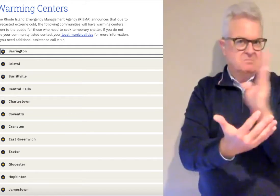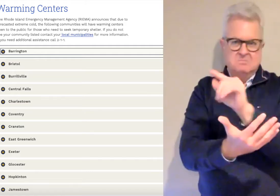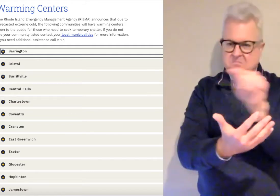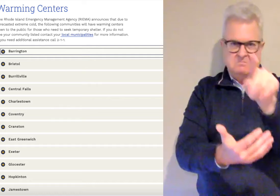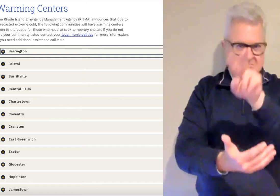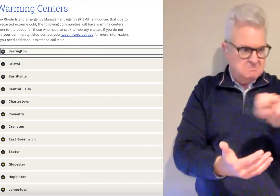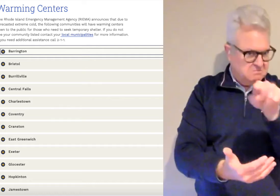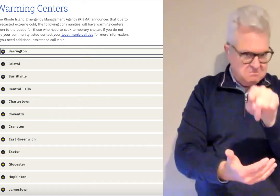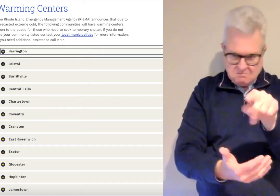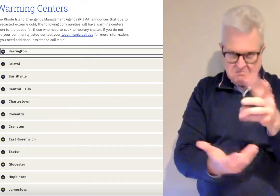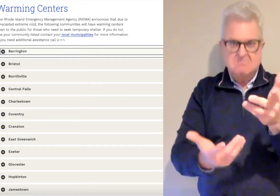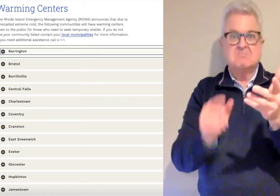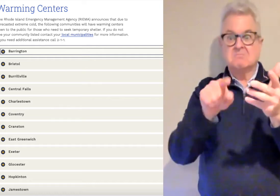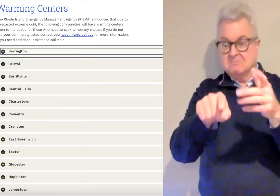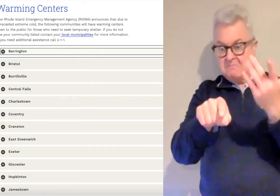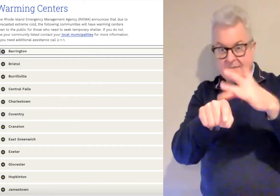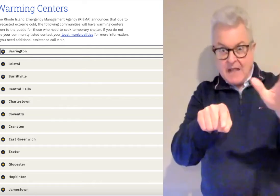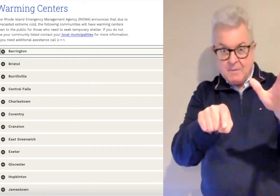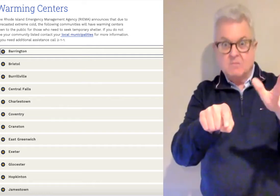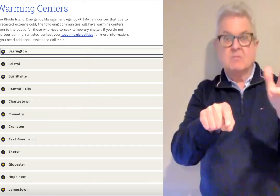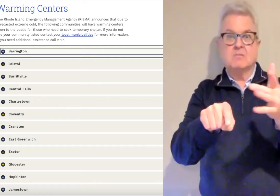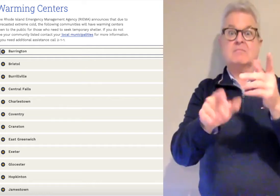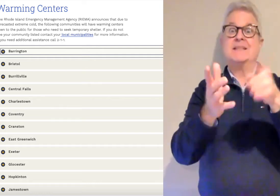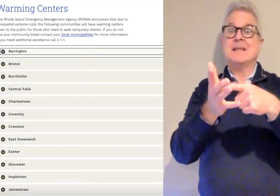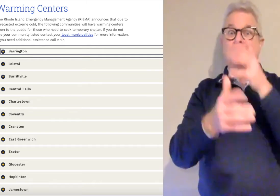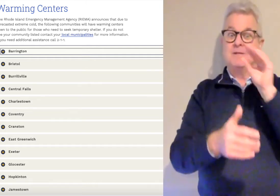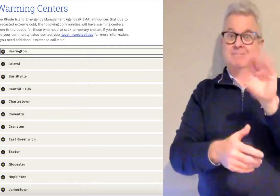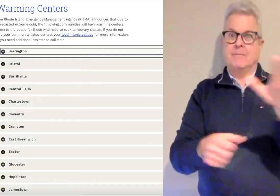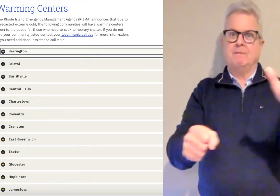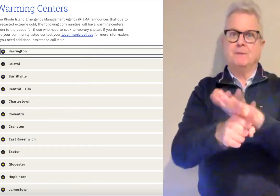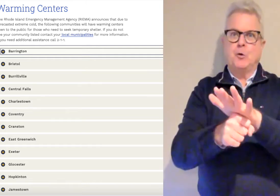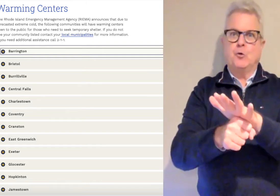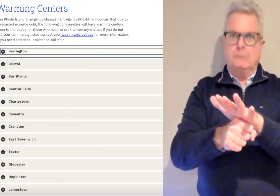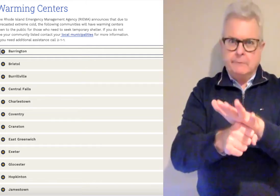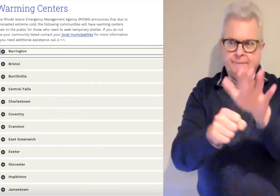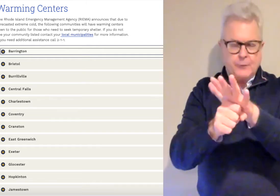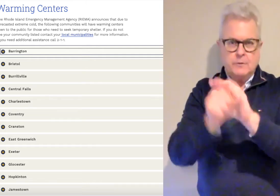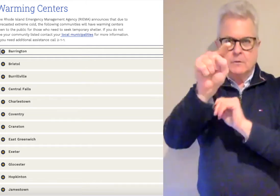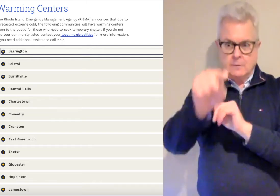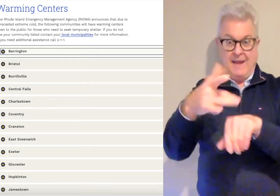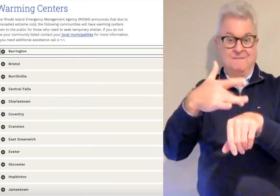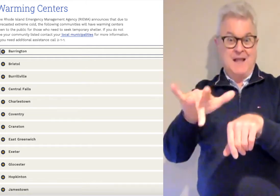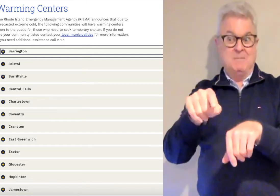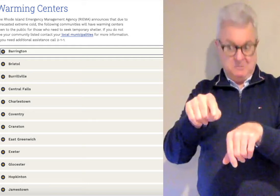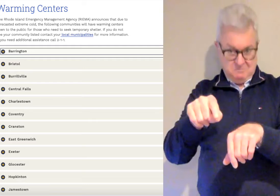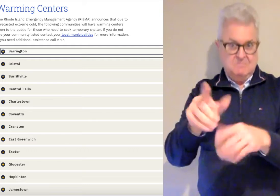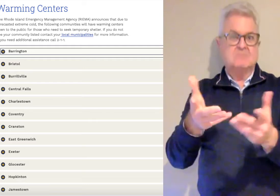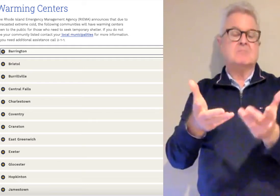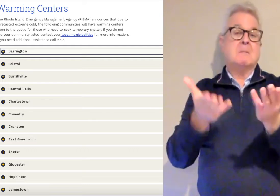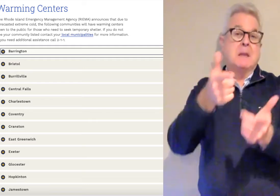They usually have between 1 to 4 facilities within your area. If there's a vacancy there, it'll also let you know if there's a vacancy or